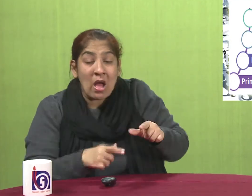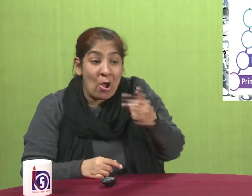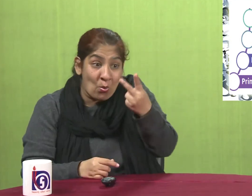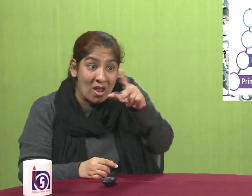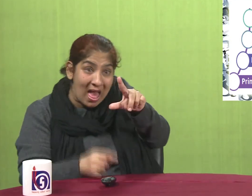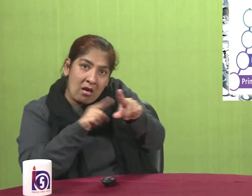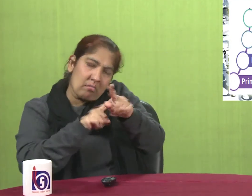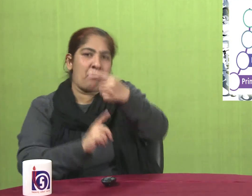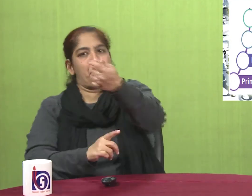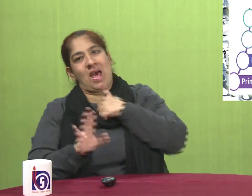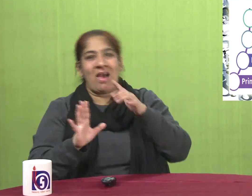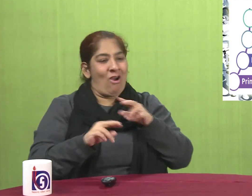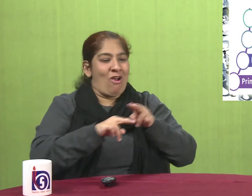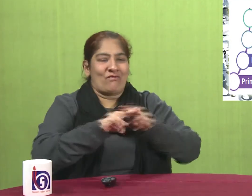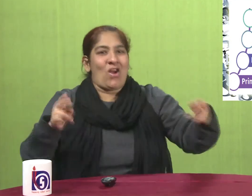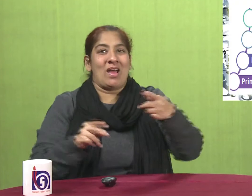and 2 lakh got into loss.